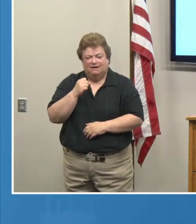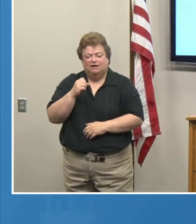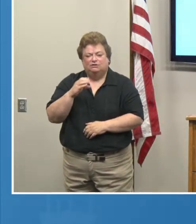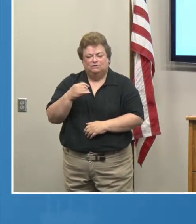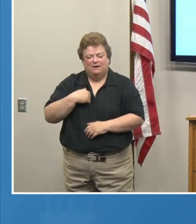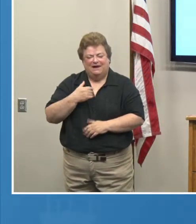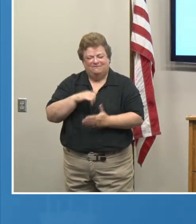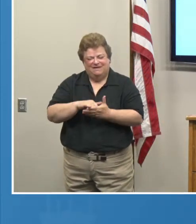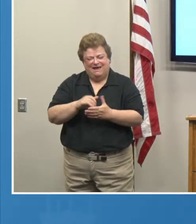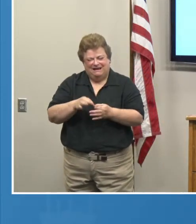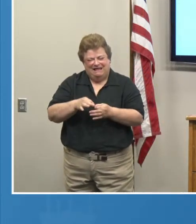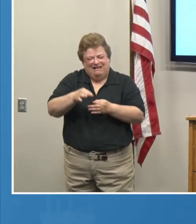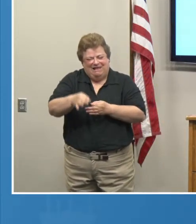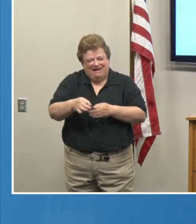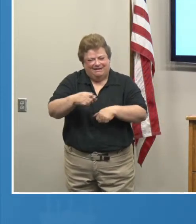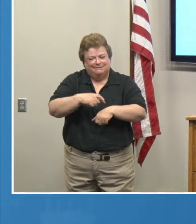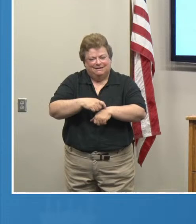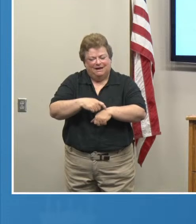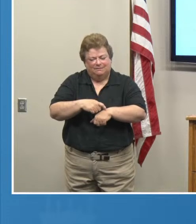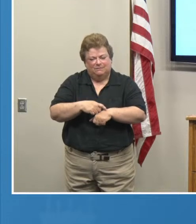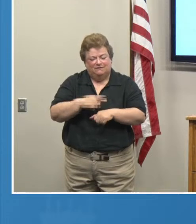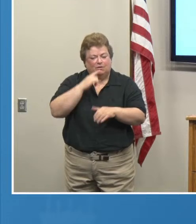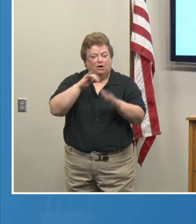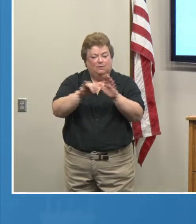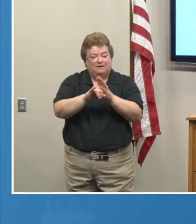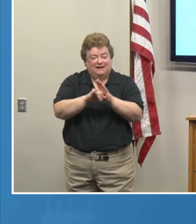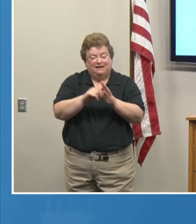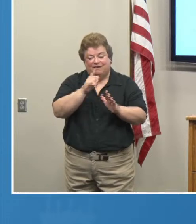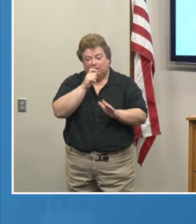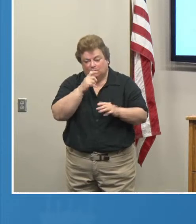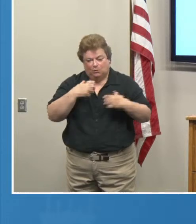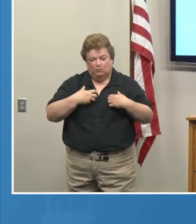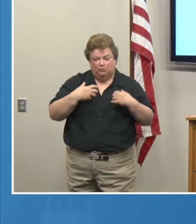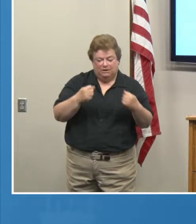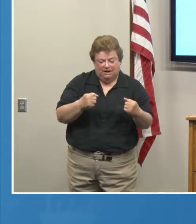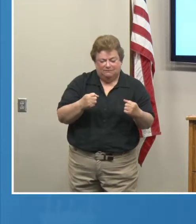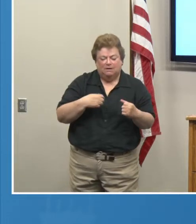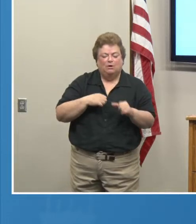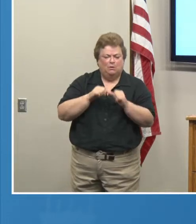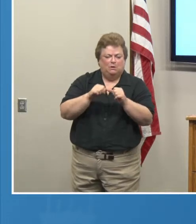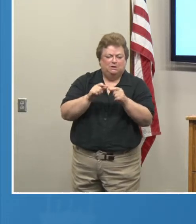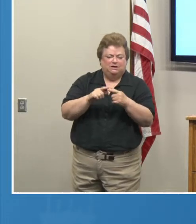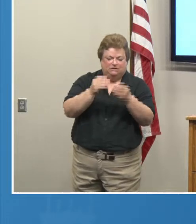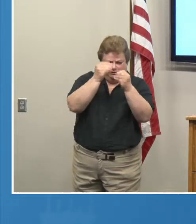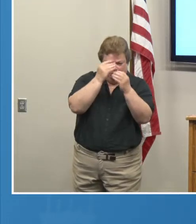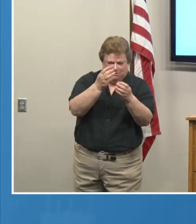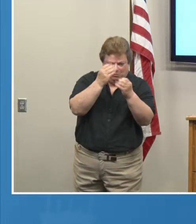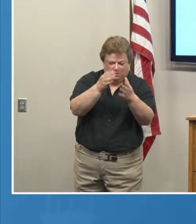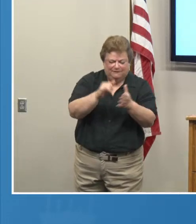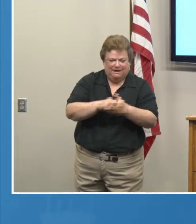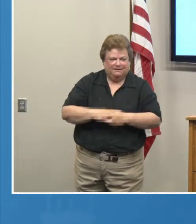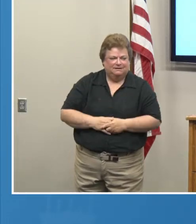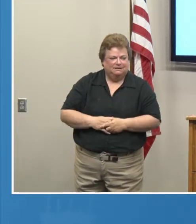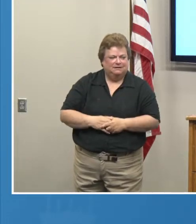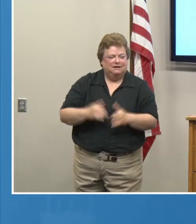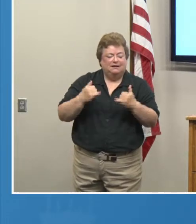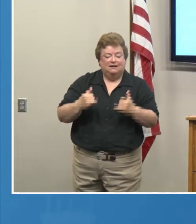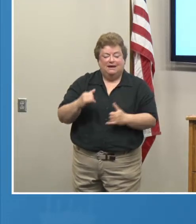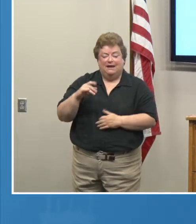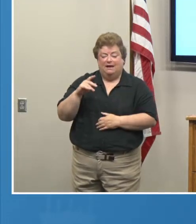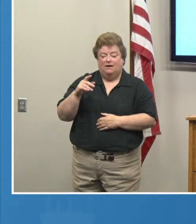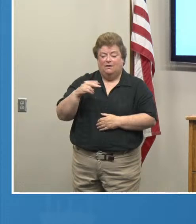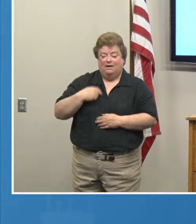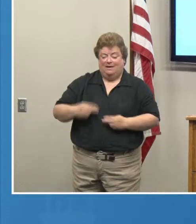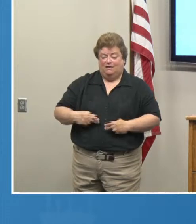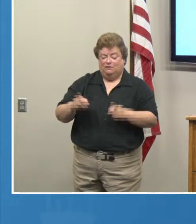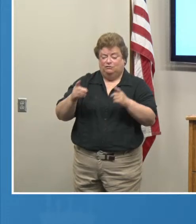a lag time there in identifying recoveries, but we will continue to report those as they are identified. And now, Health Director Pat Lopez